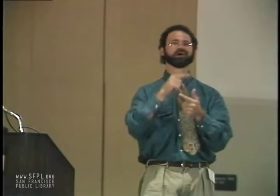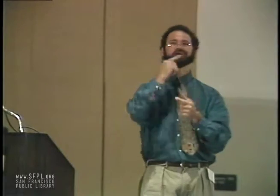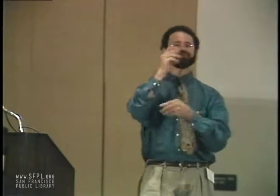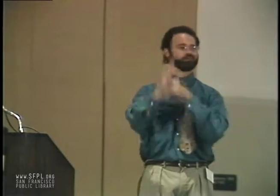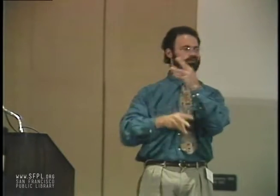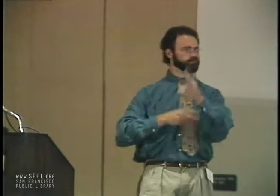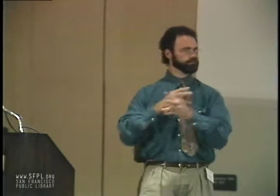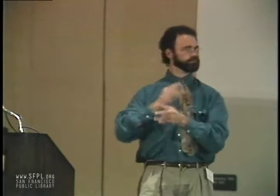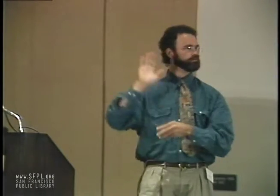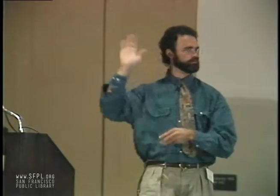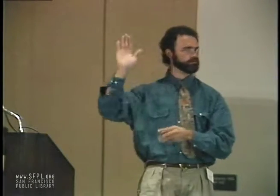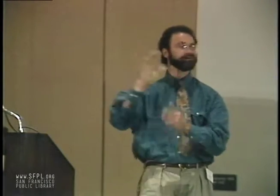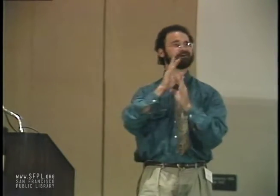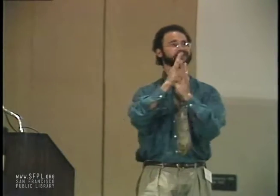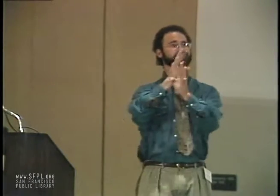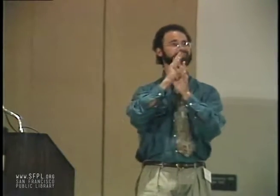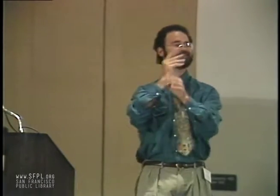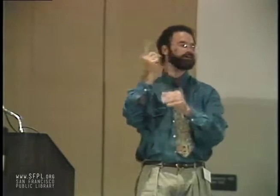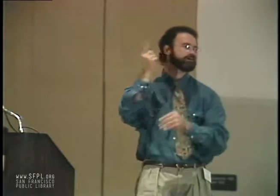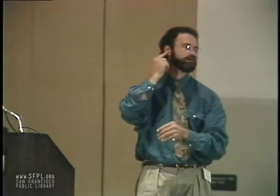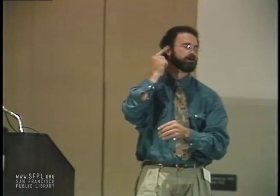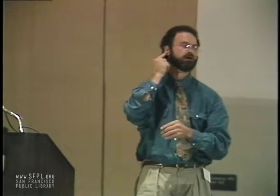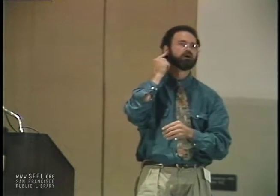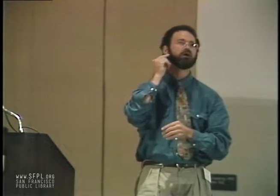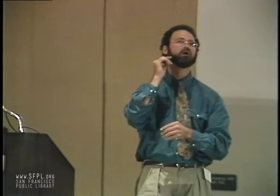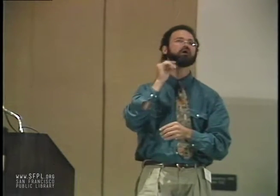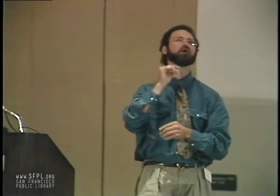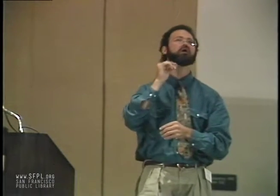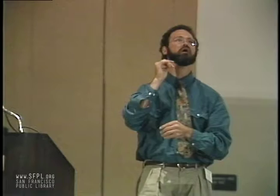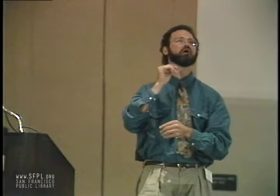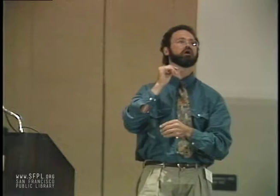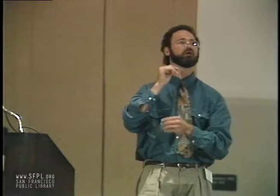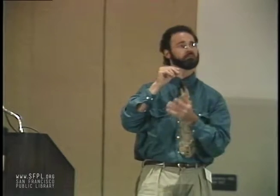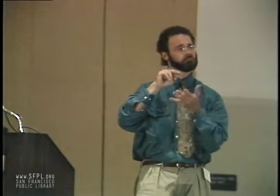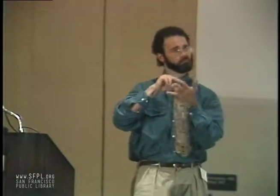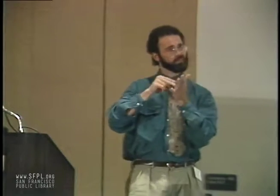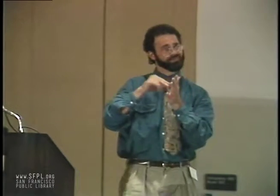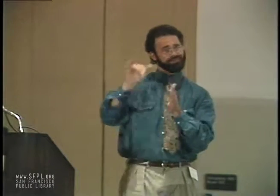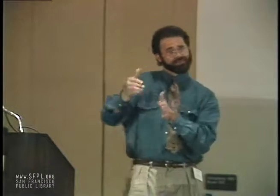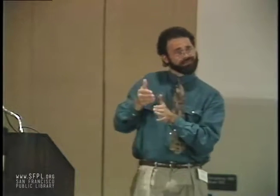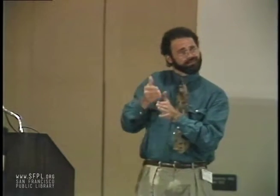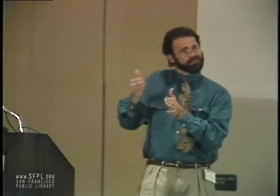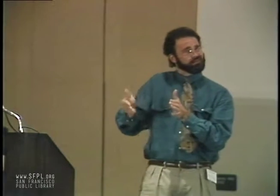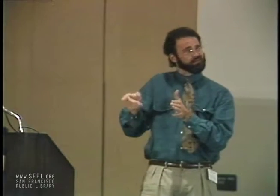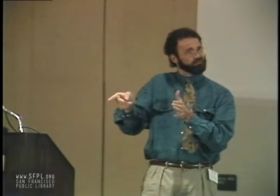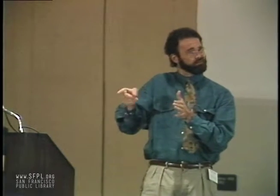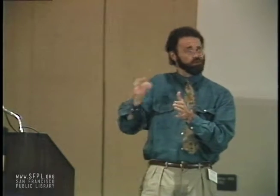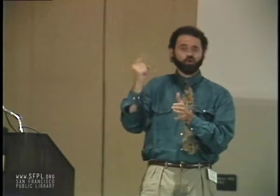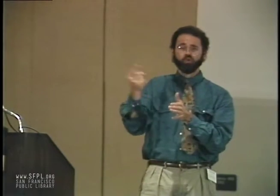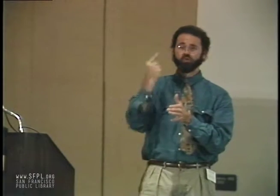hands at all and just moved her mouth. And the mother explained that they communicated in a different way, that they're